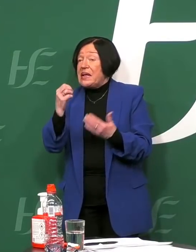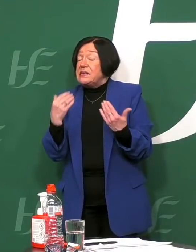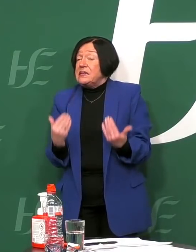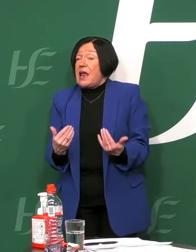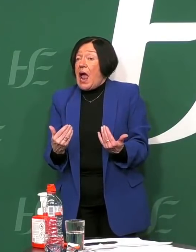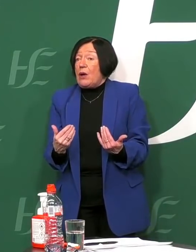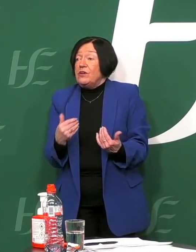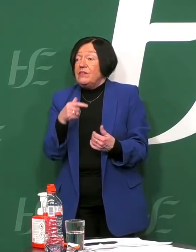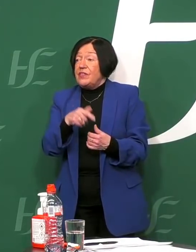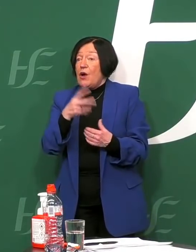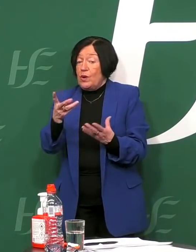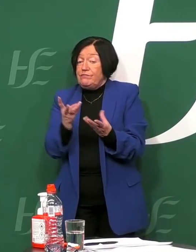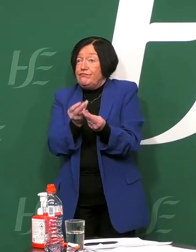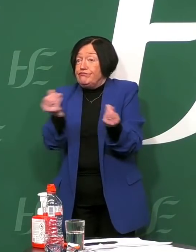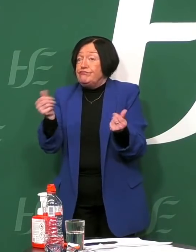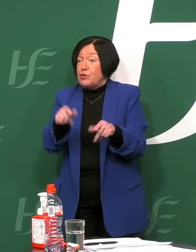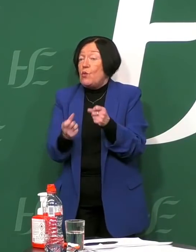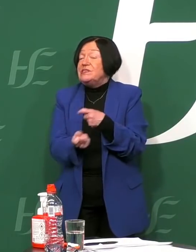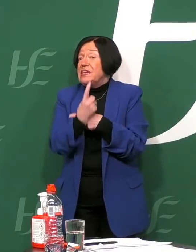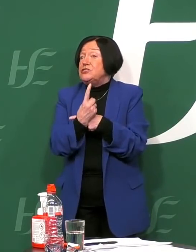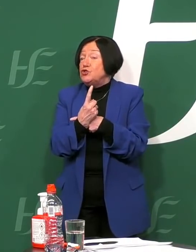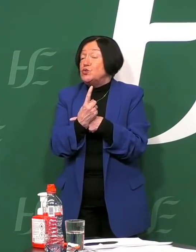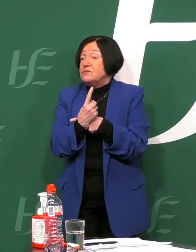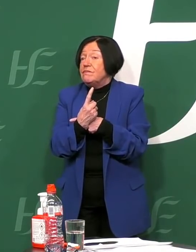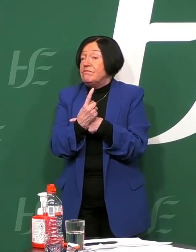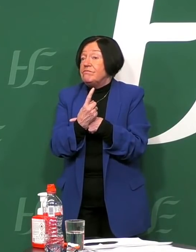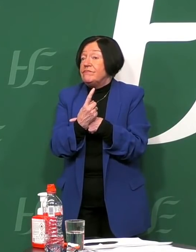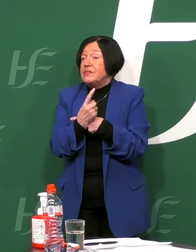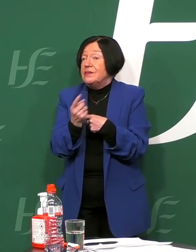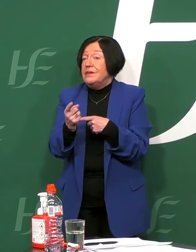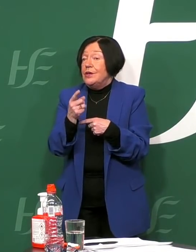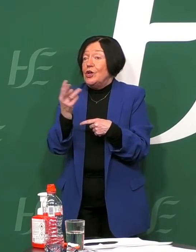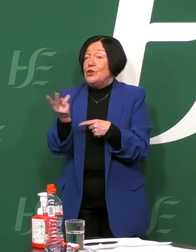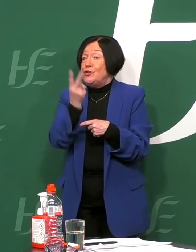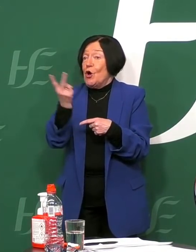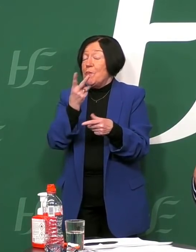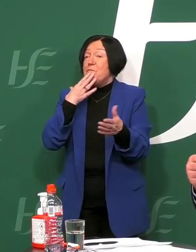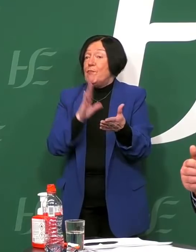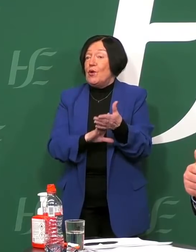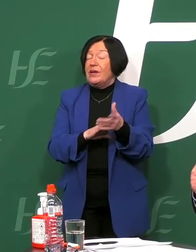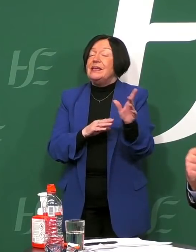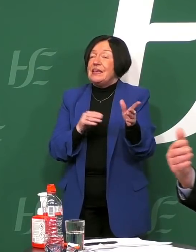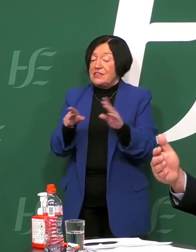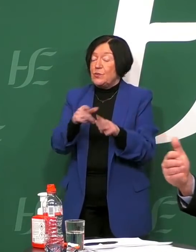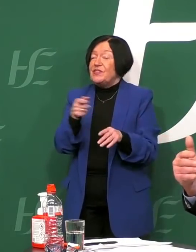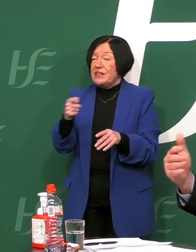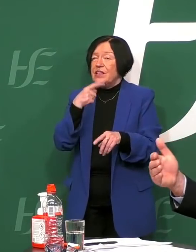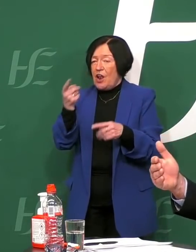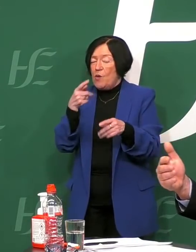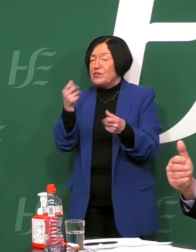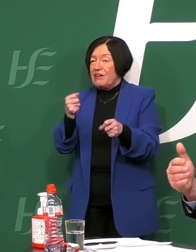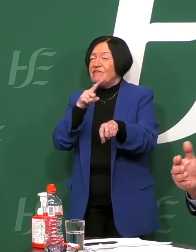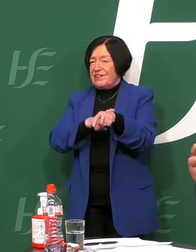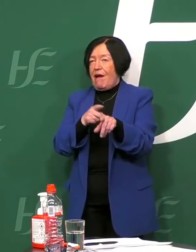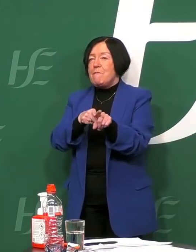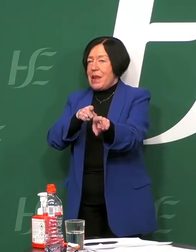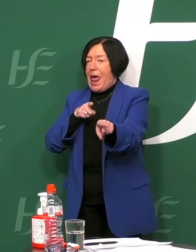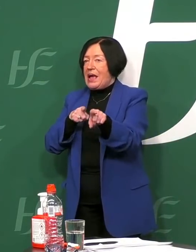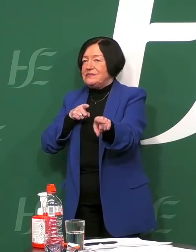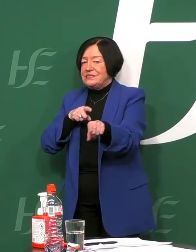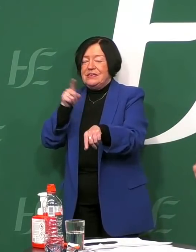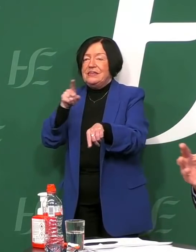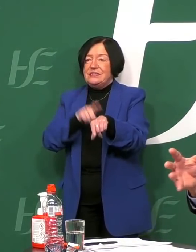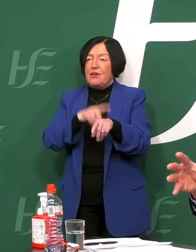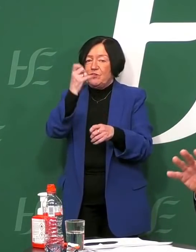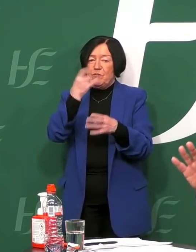now that will iron out those issues regarding double bookings? In terms of the texting, there will always be time lags, though, in terms of the time when